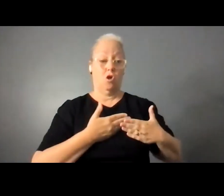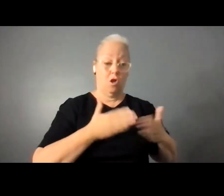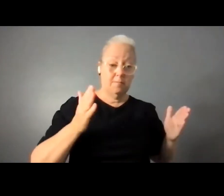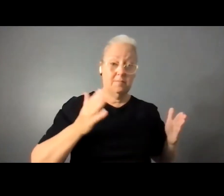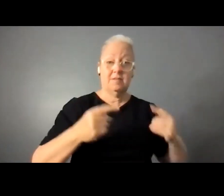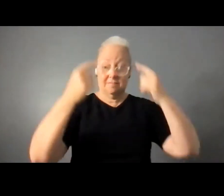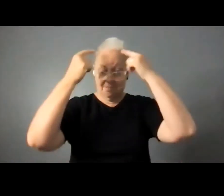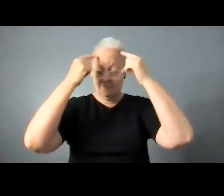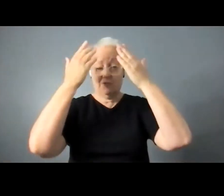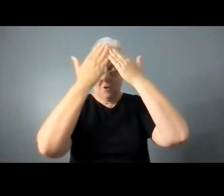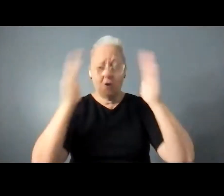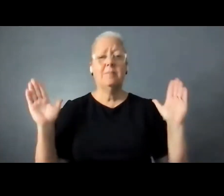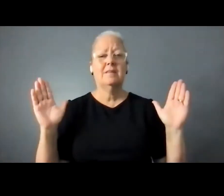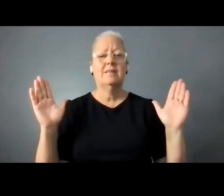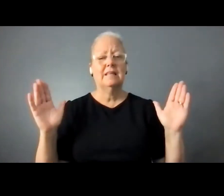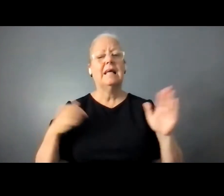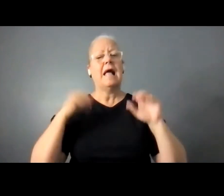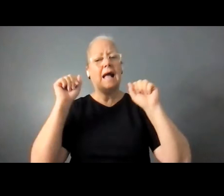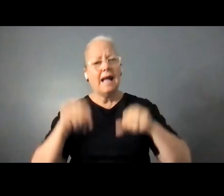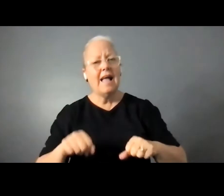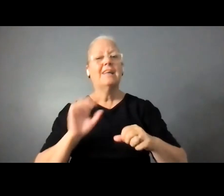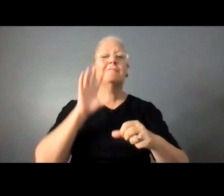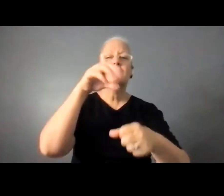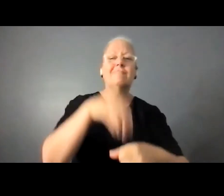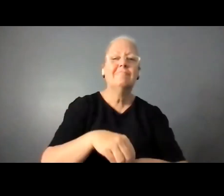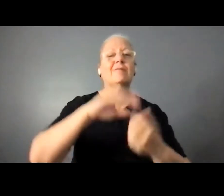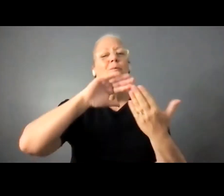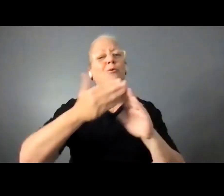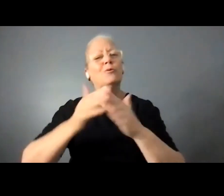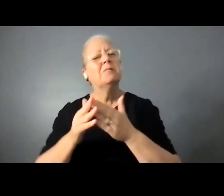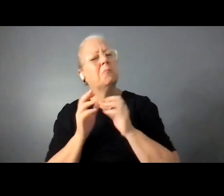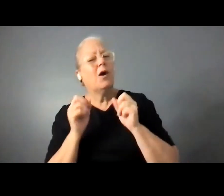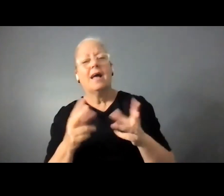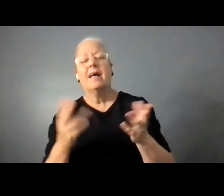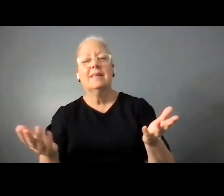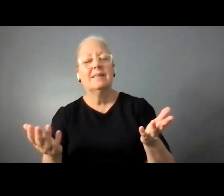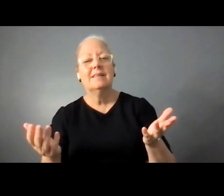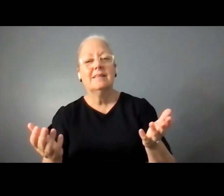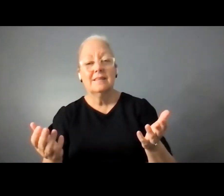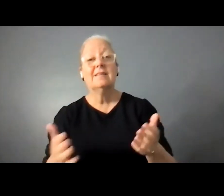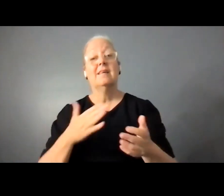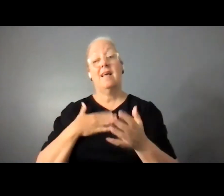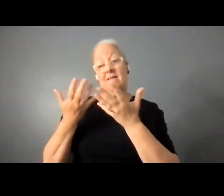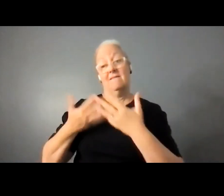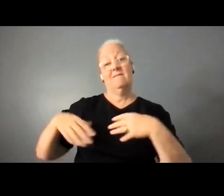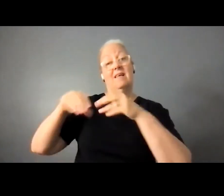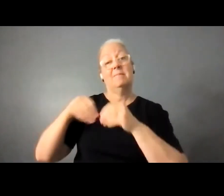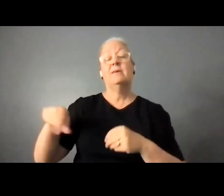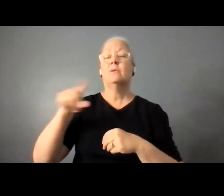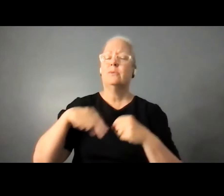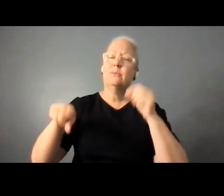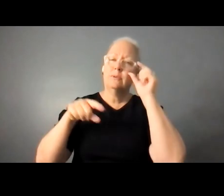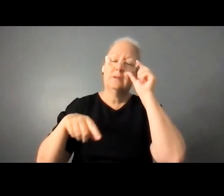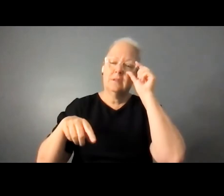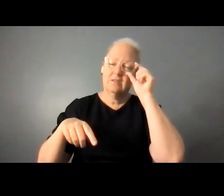is open, I can be something, I can be part of the society. And it was so hard for my family and for the people that